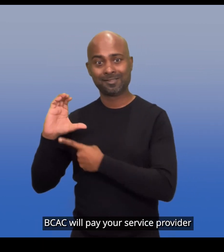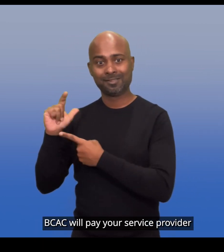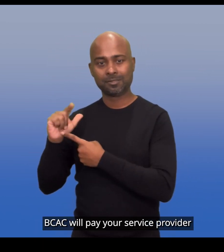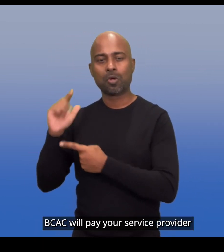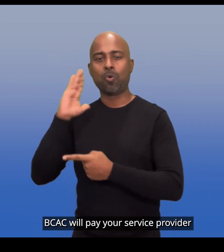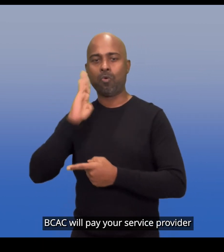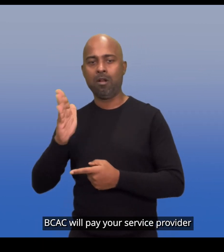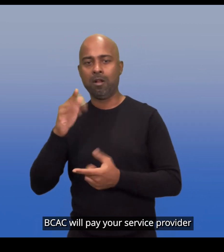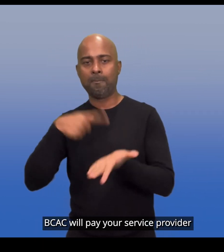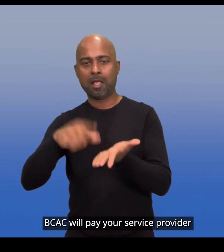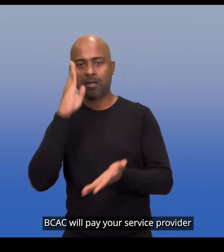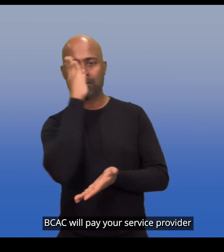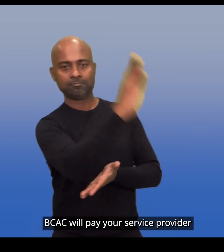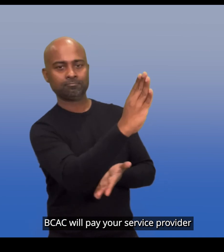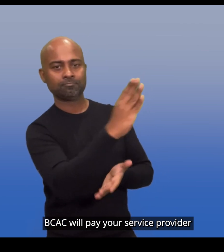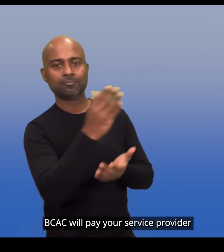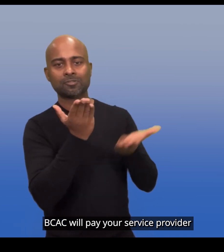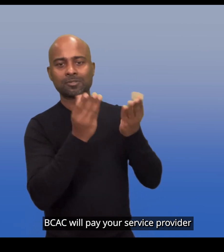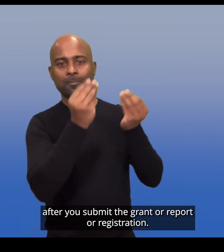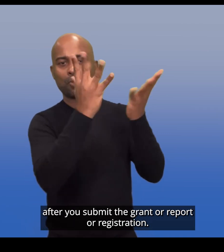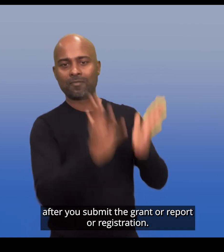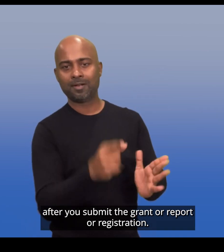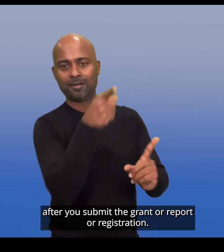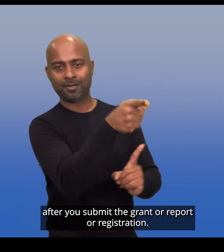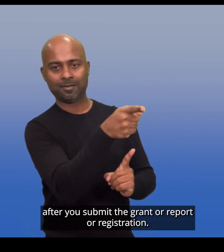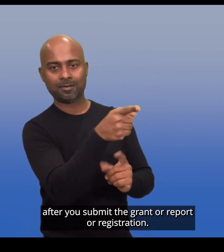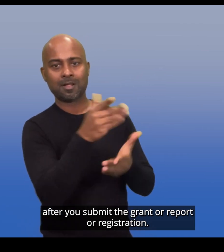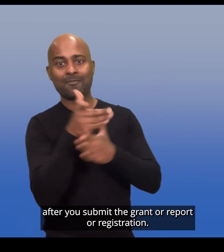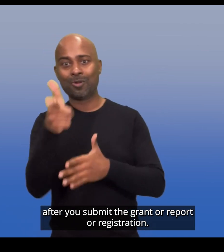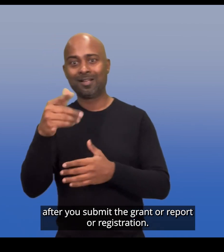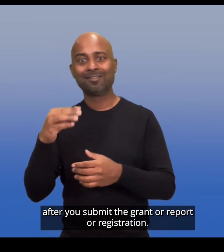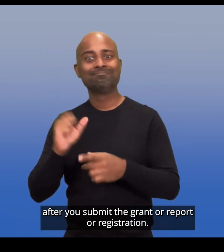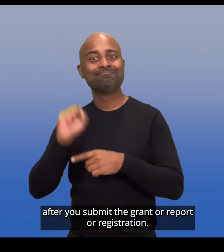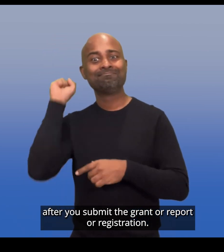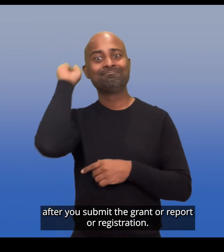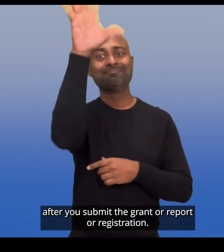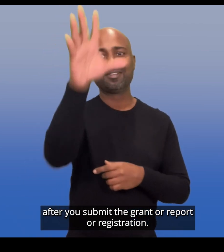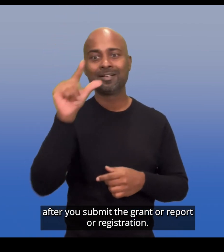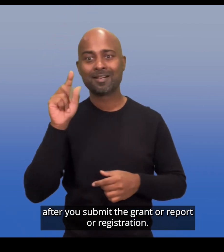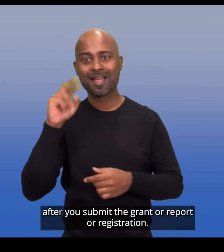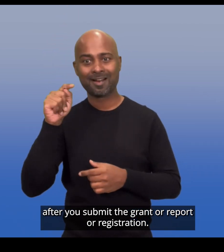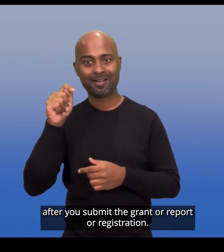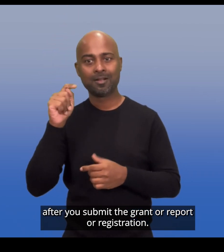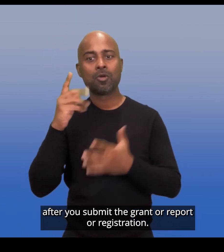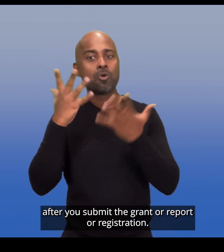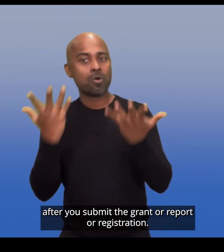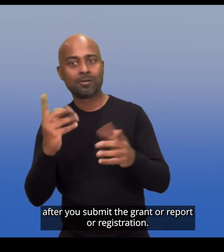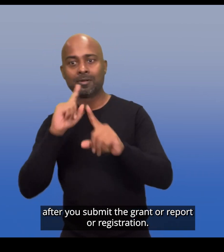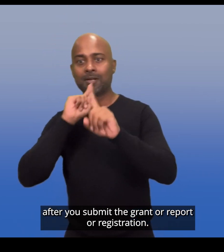BCAC will pay your service provider after you submit the grant or report or